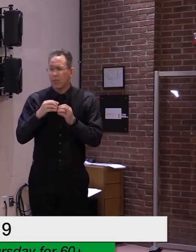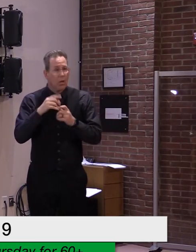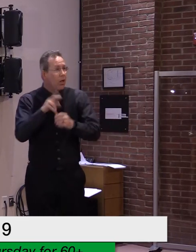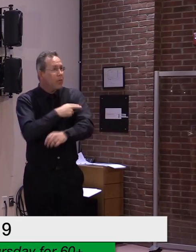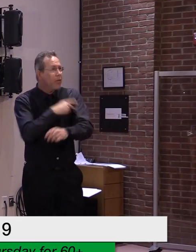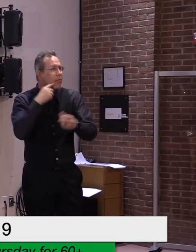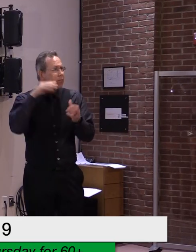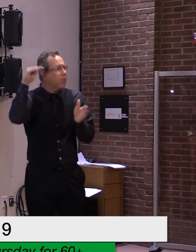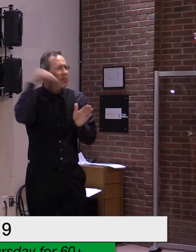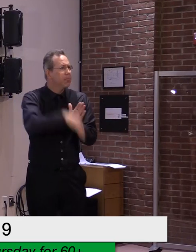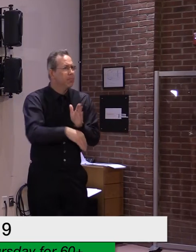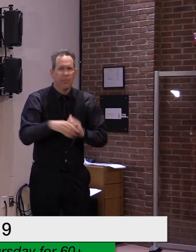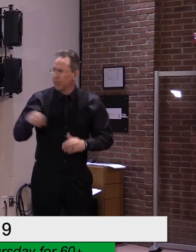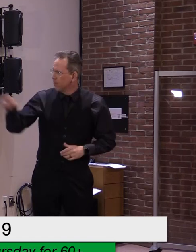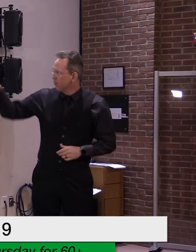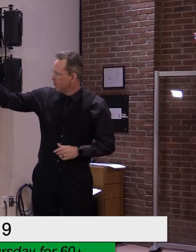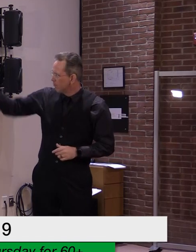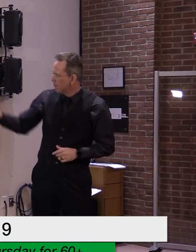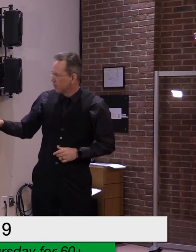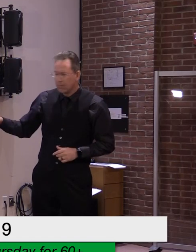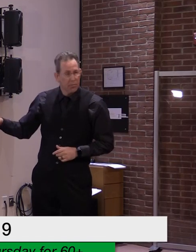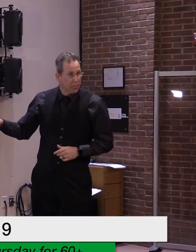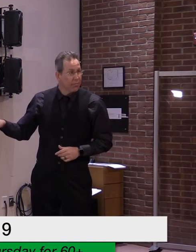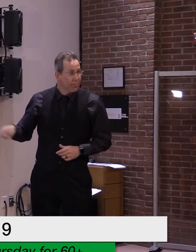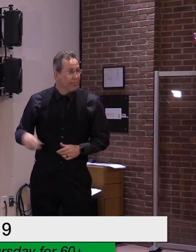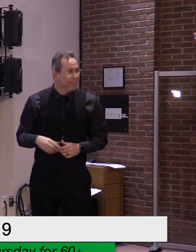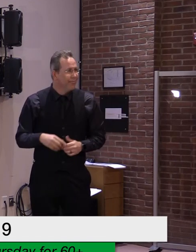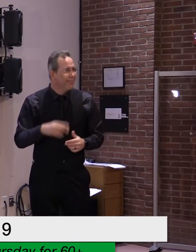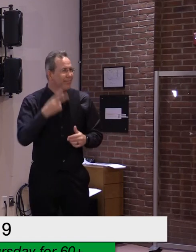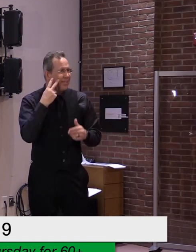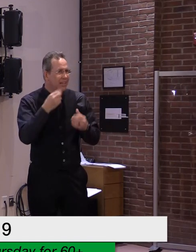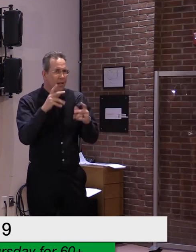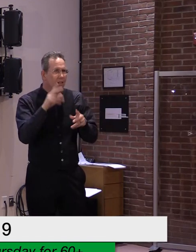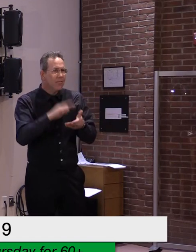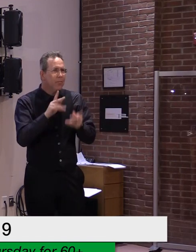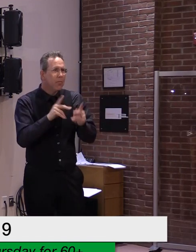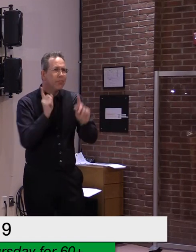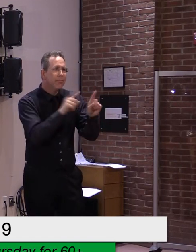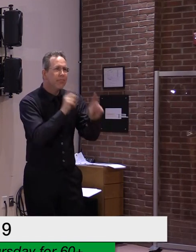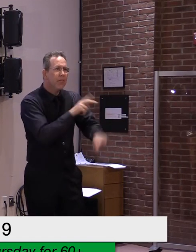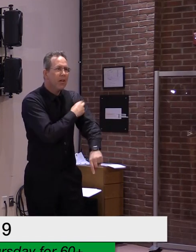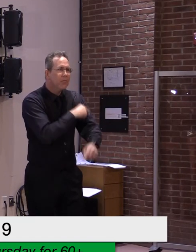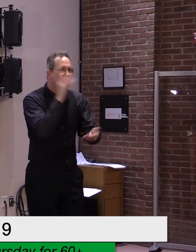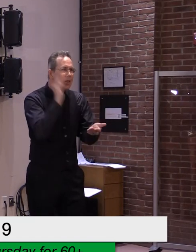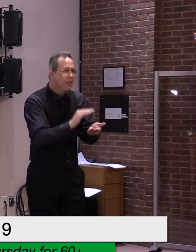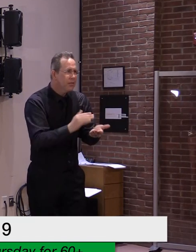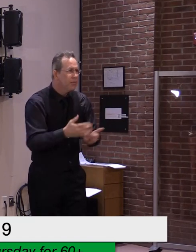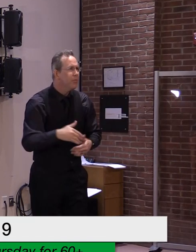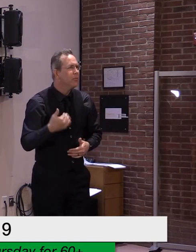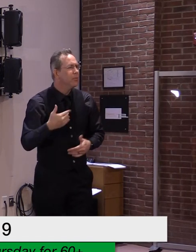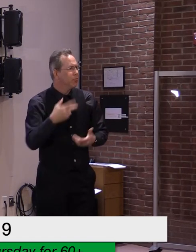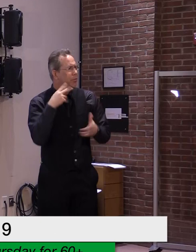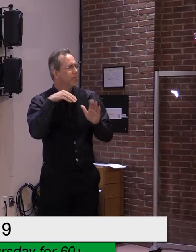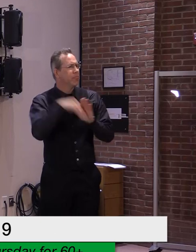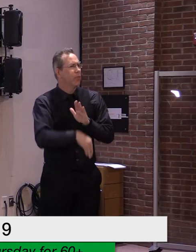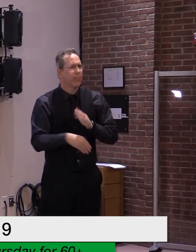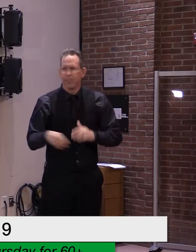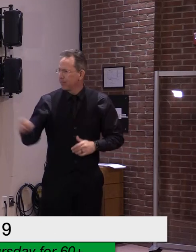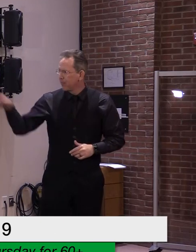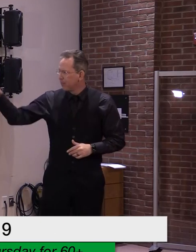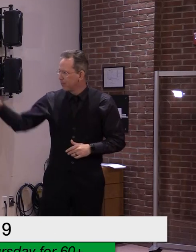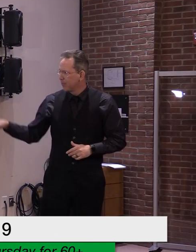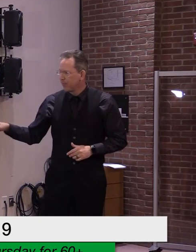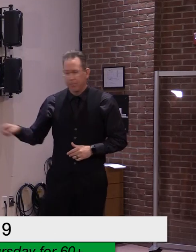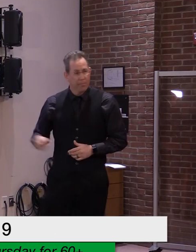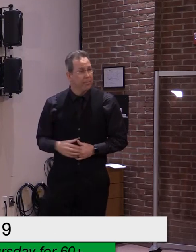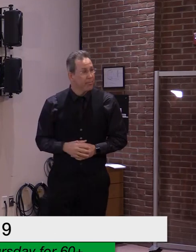who are age 70 and older at going to the hospital when they contract COVID. And this is one of the reasons for